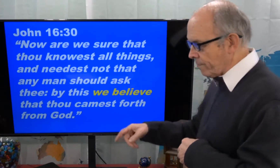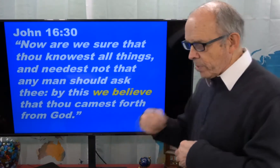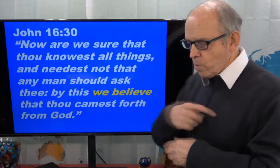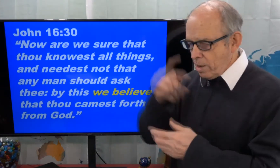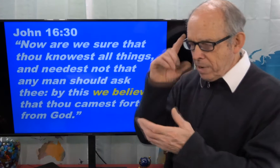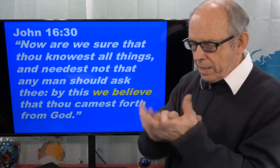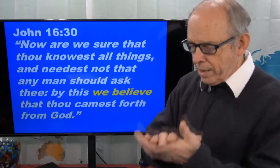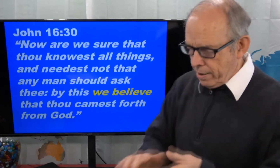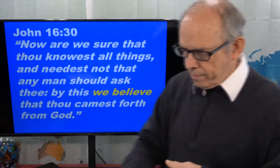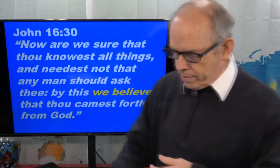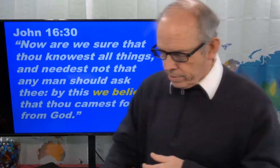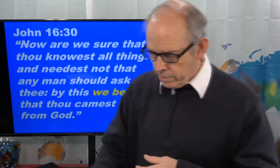We believe.